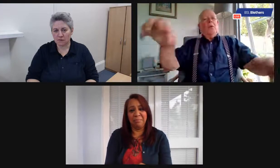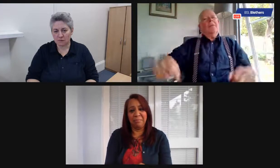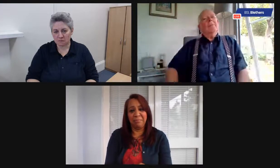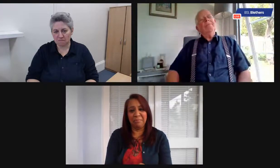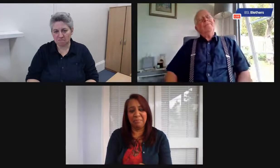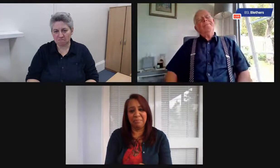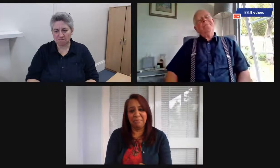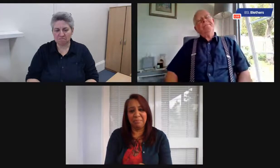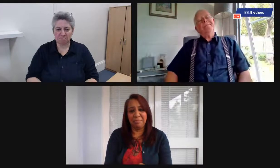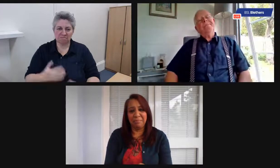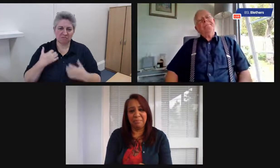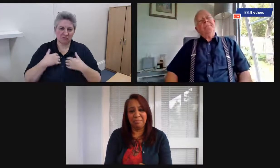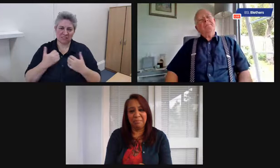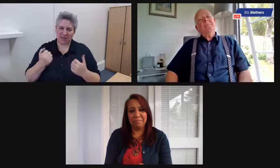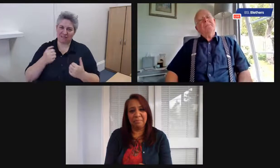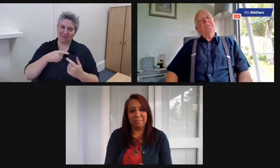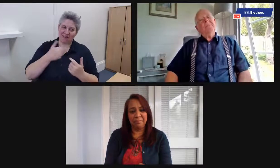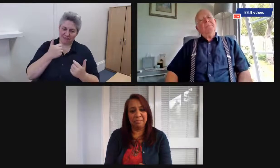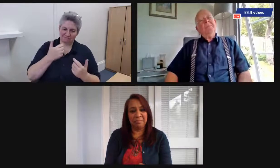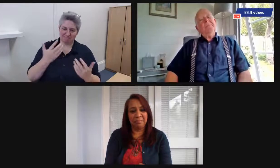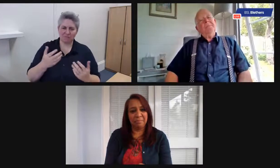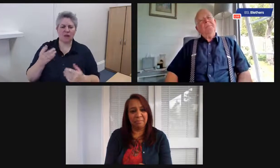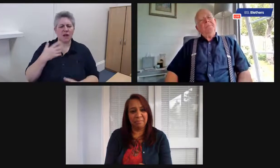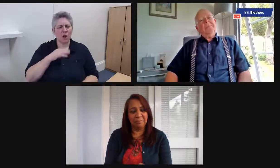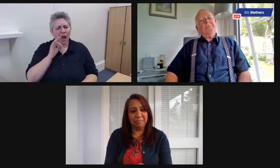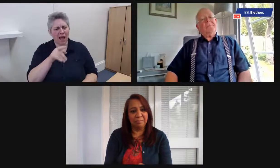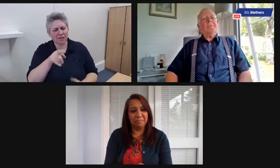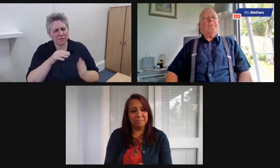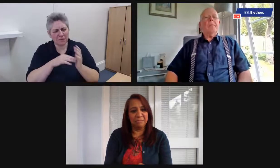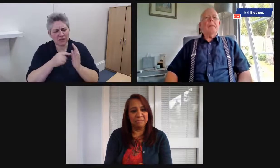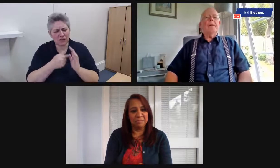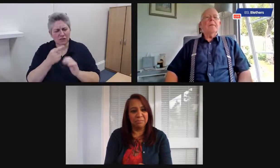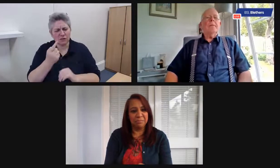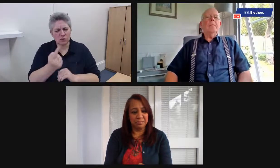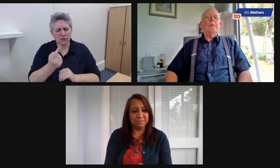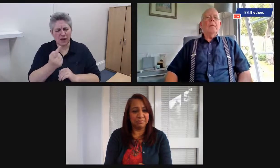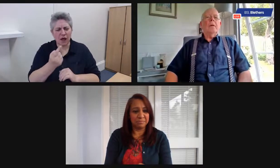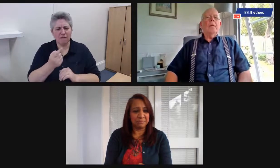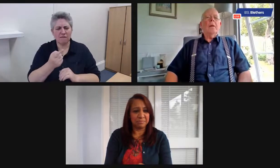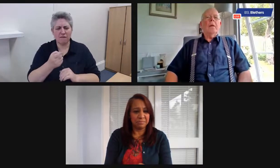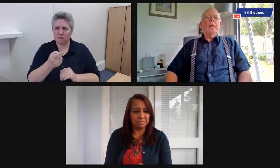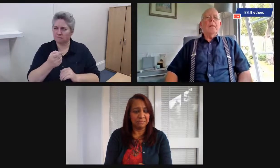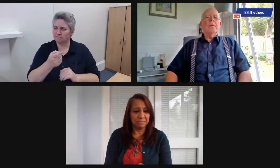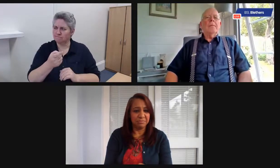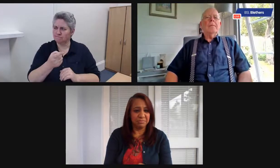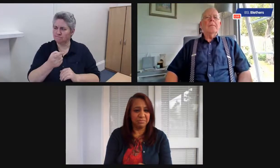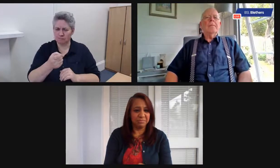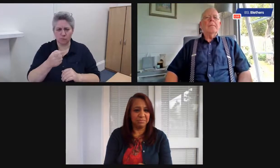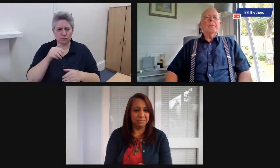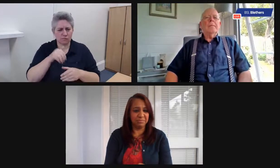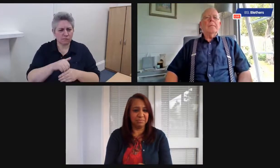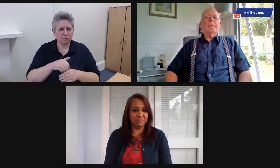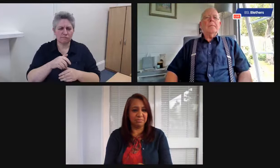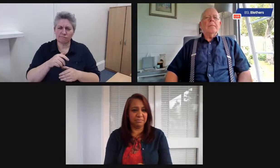of a rhododendron plant. So they do actually take over. Yeah. So interesting. Oh, can't believe